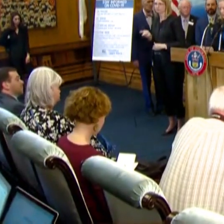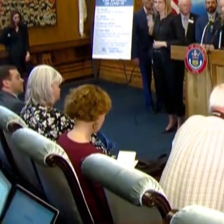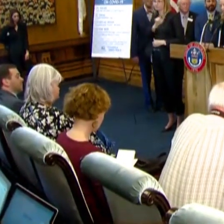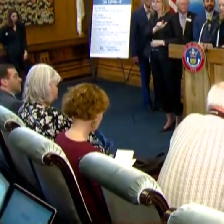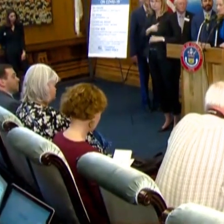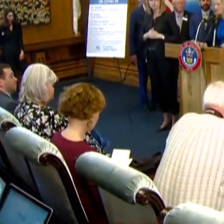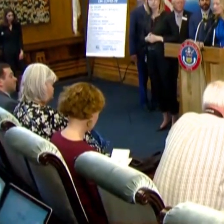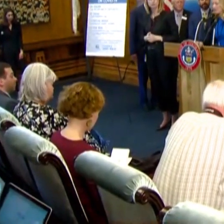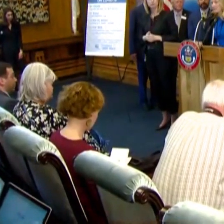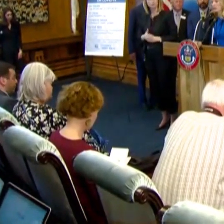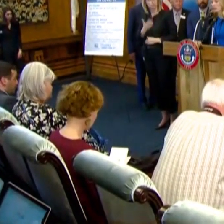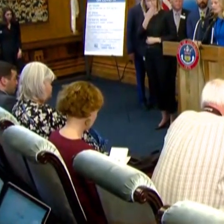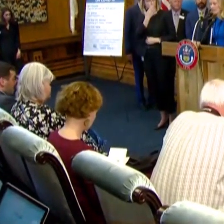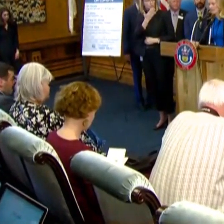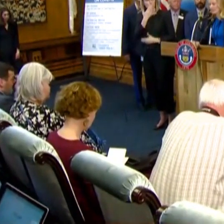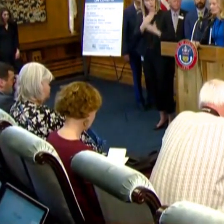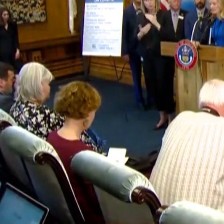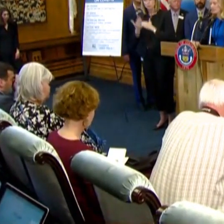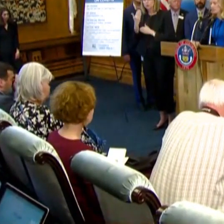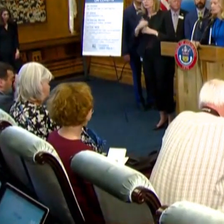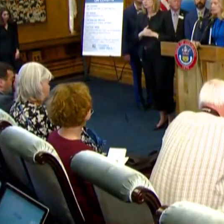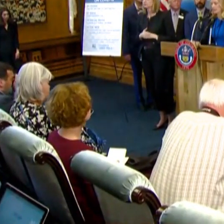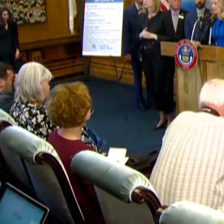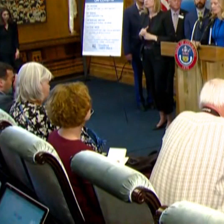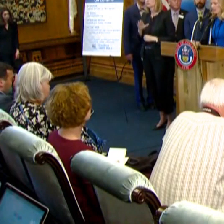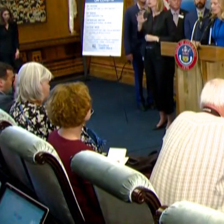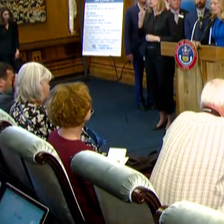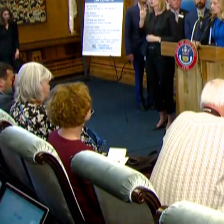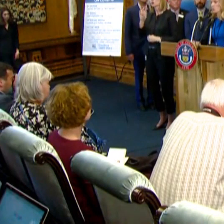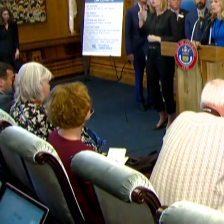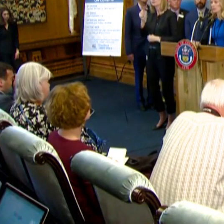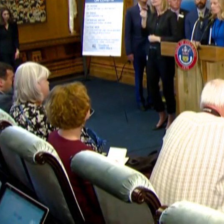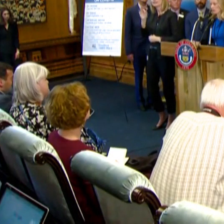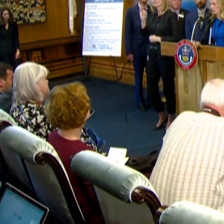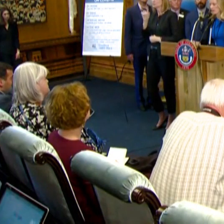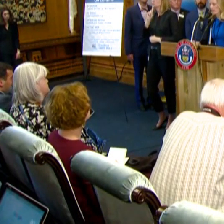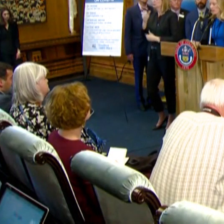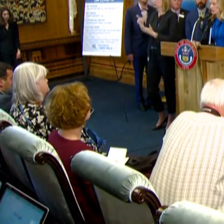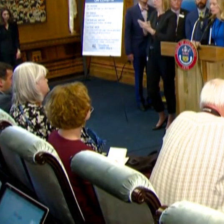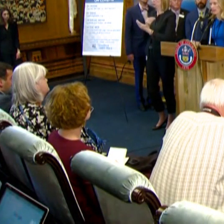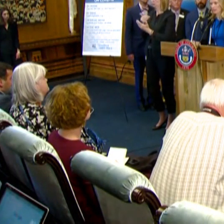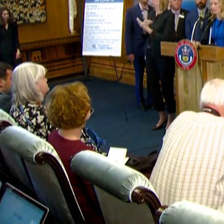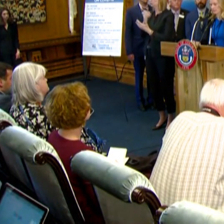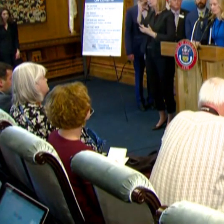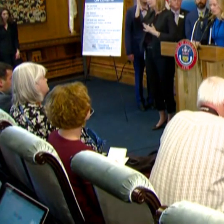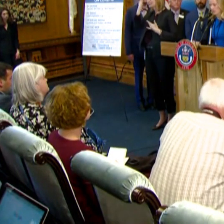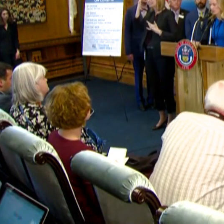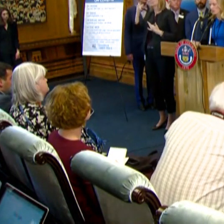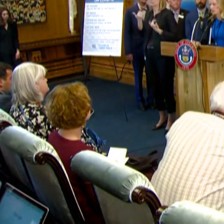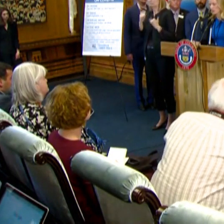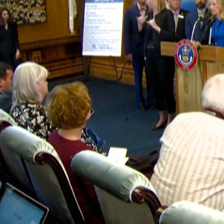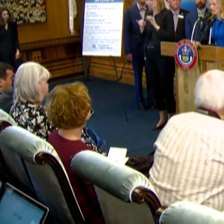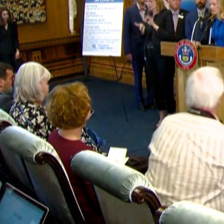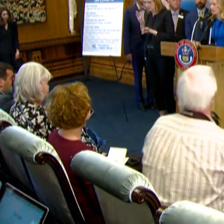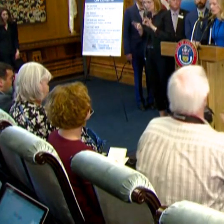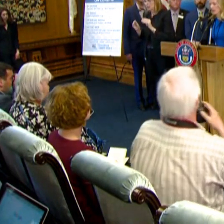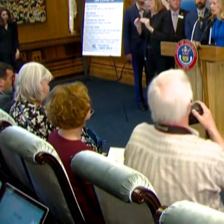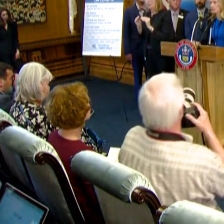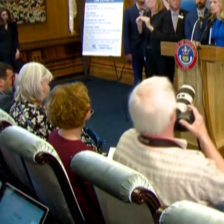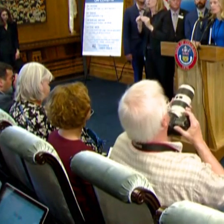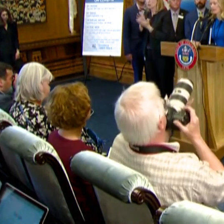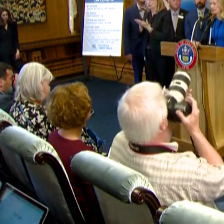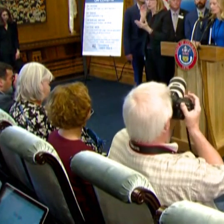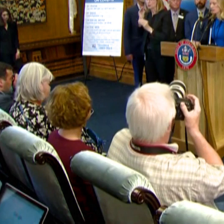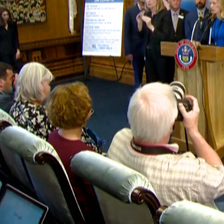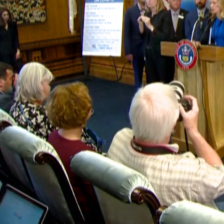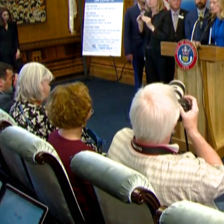Thank you and good morning. Since COVID-19 is a new disease and there's more to learn about the virus, the current understanding about how